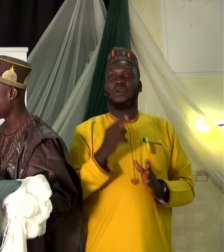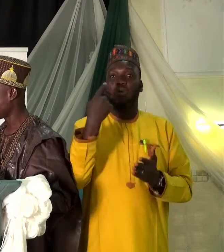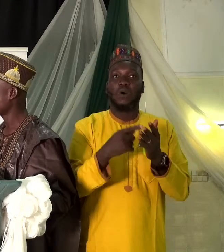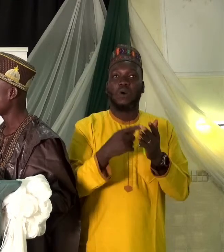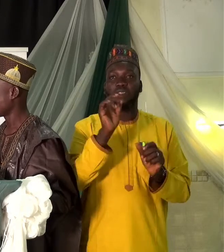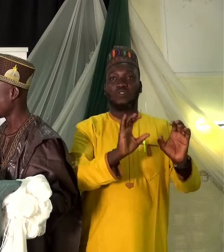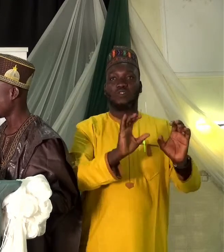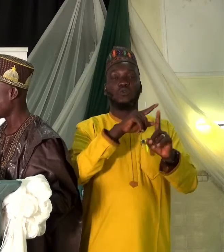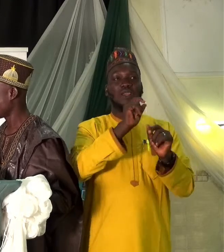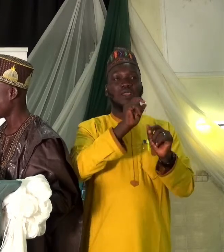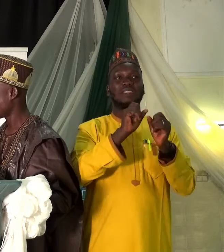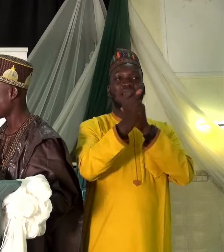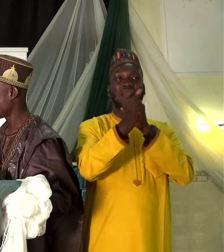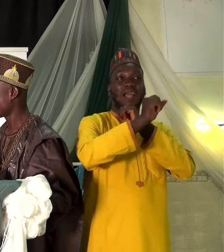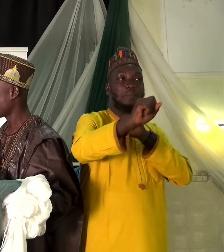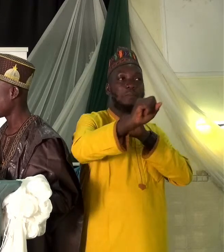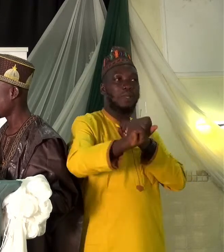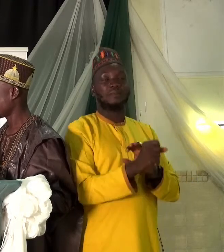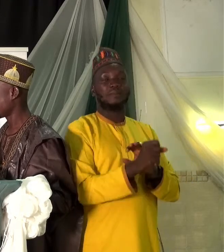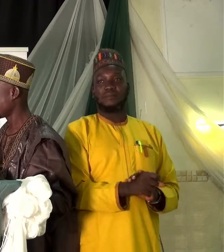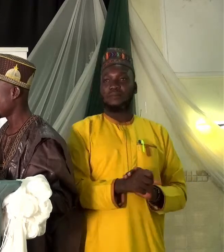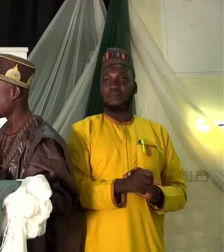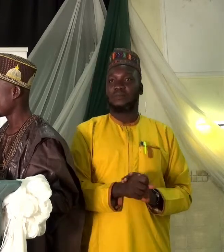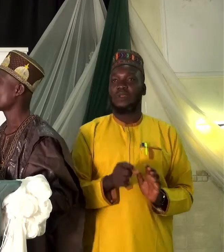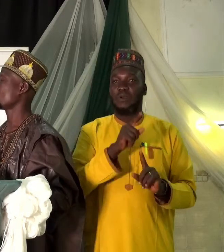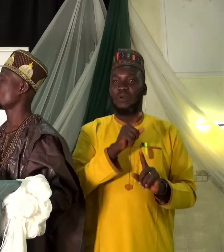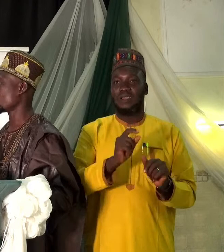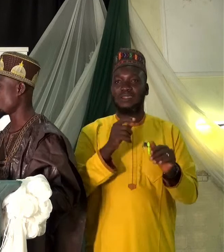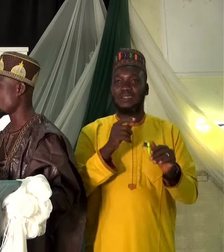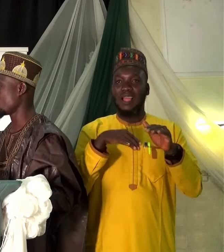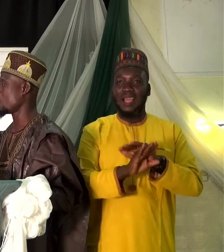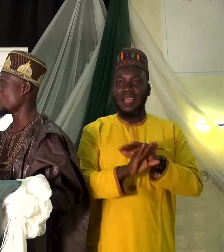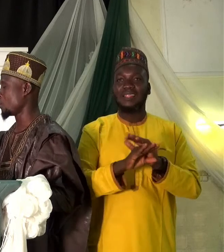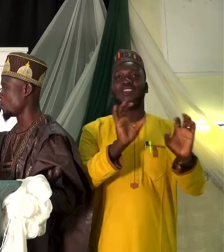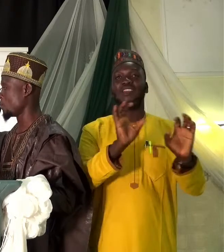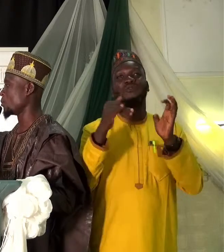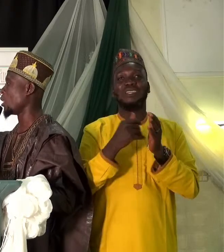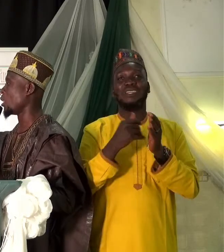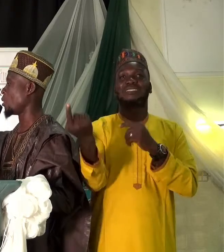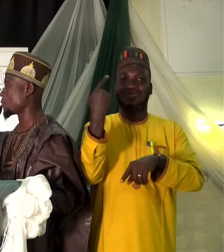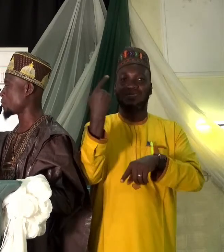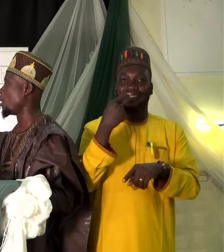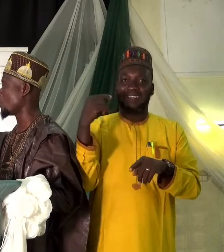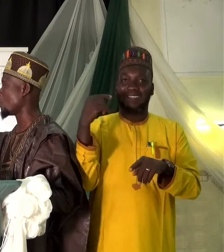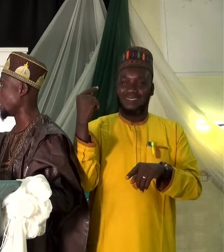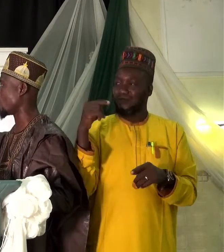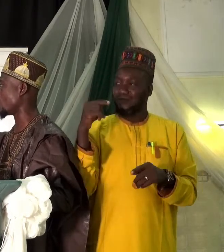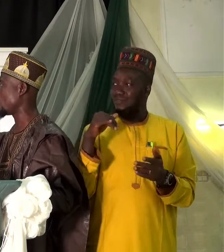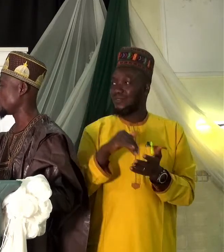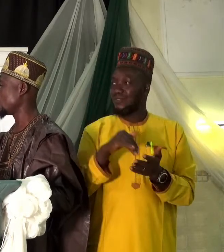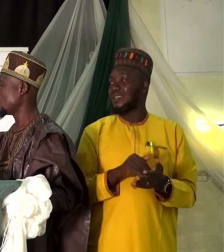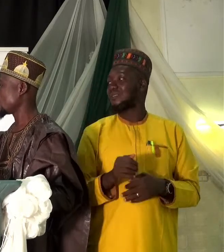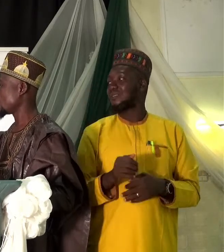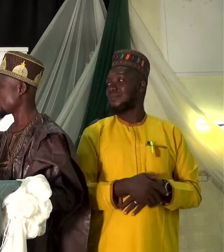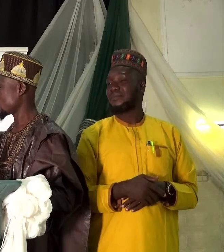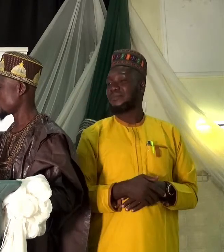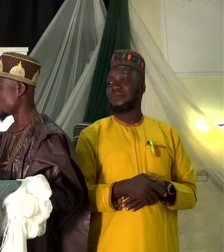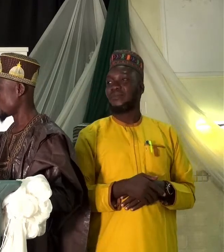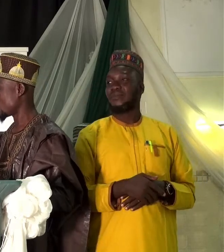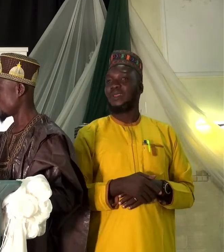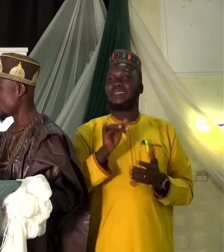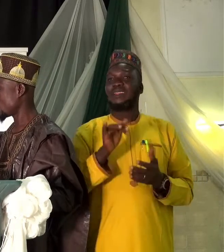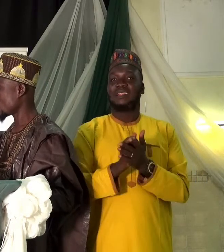campaign won wa wole se won tun se leyin ti won wole Allahu akbar odori me so nte mi fi ma